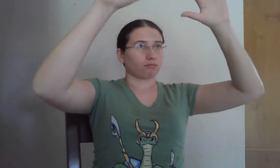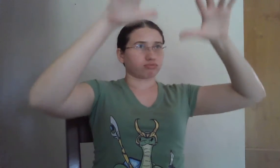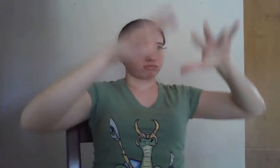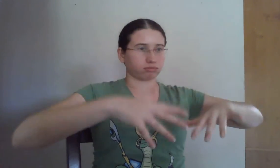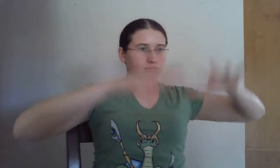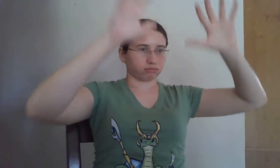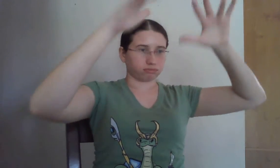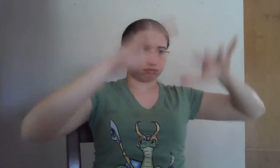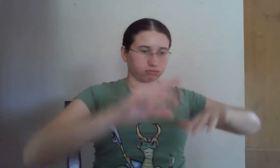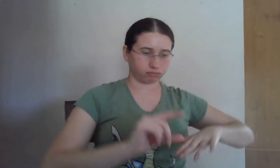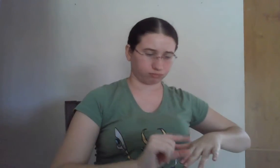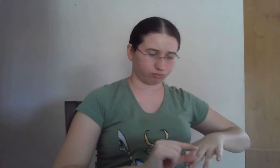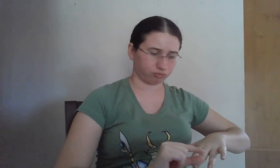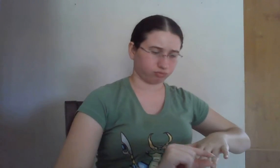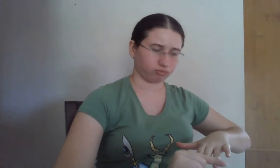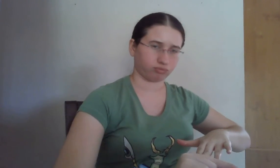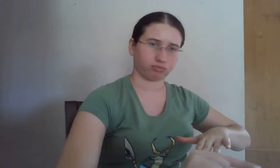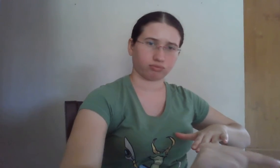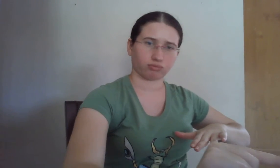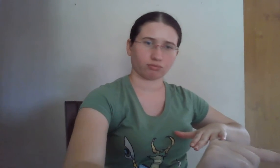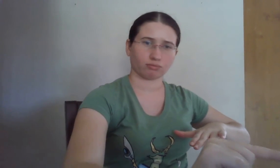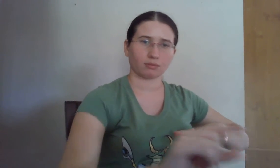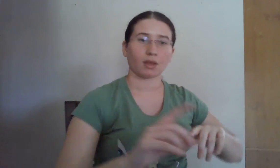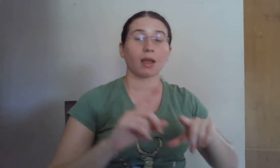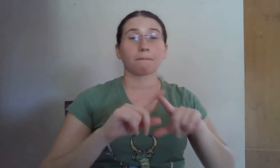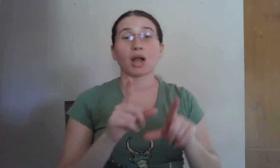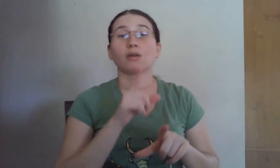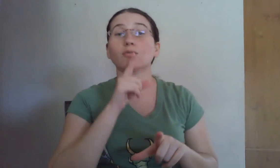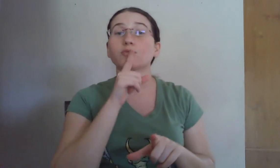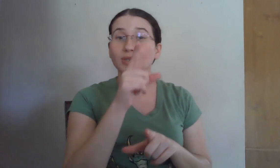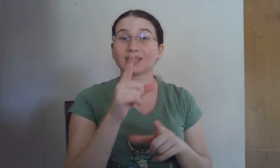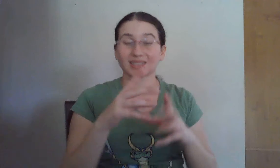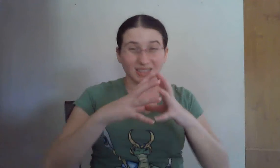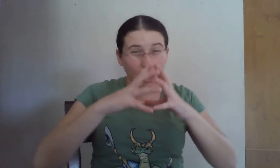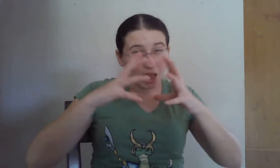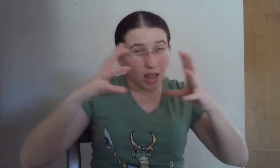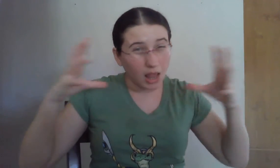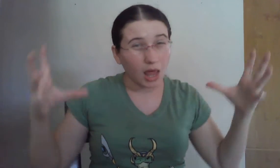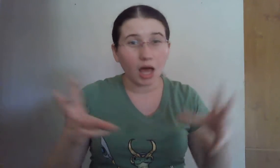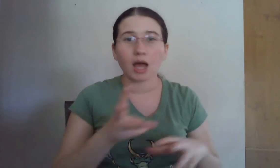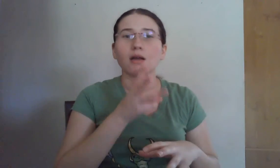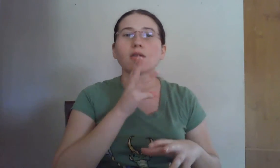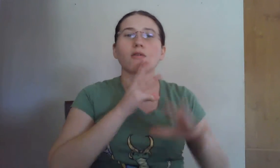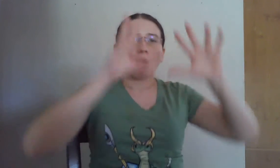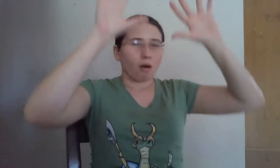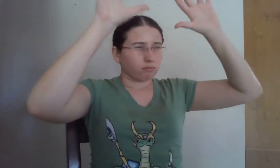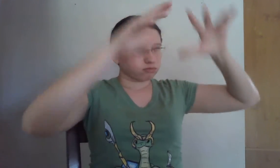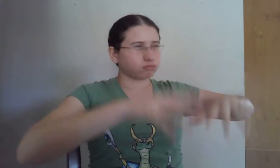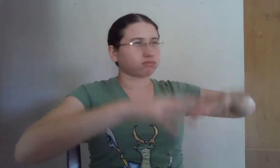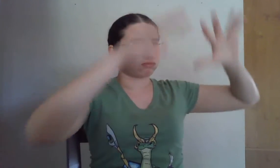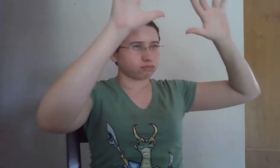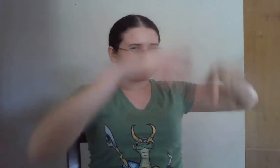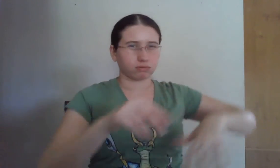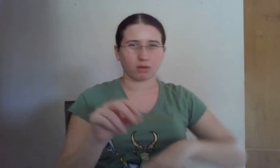1,000 drums of water fell on every hectare of that land that day. The next day, the land looked like